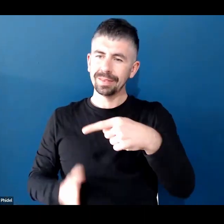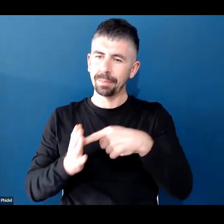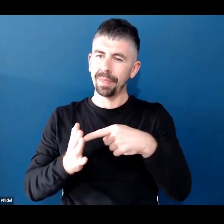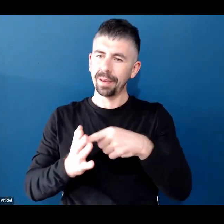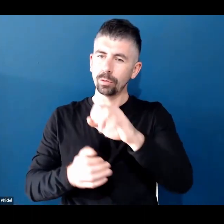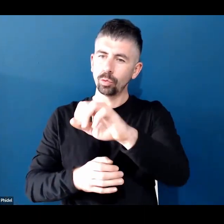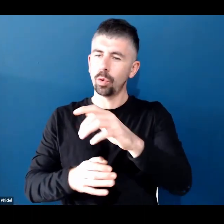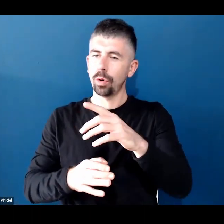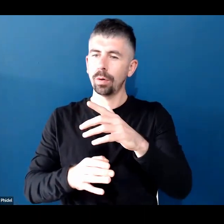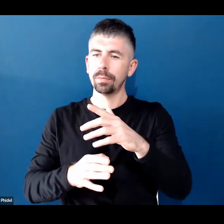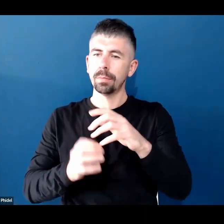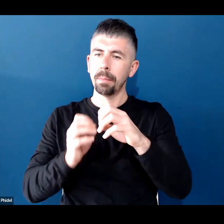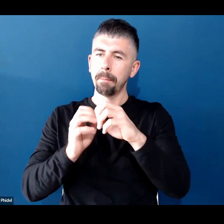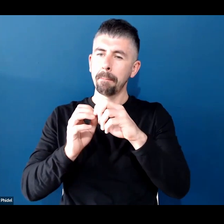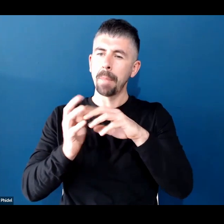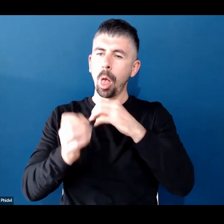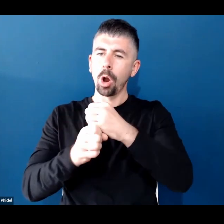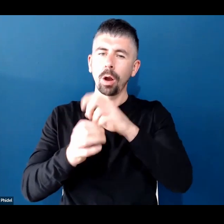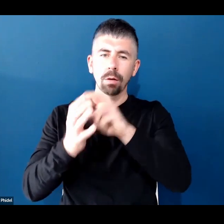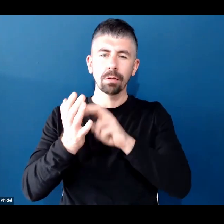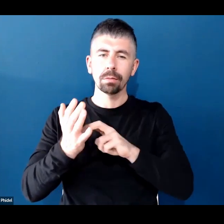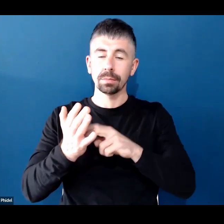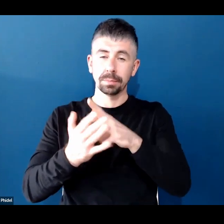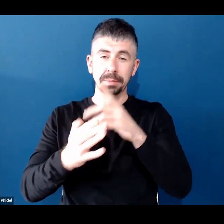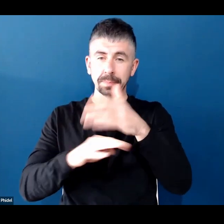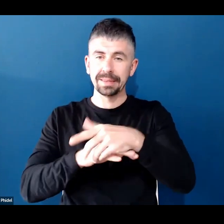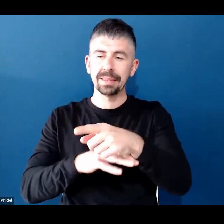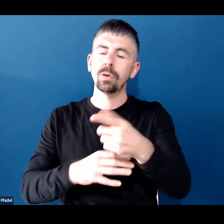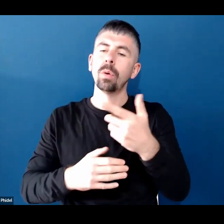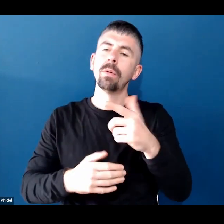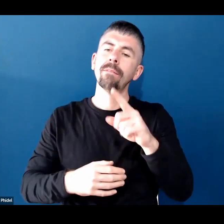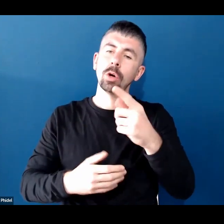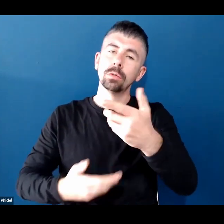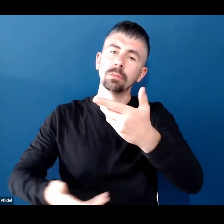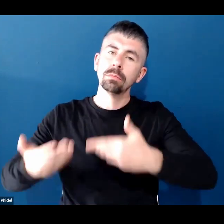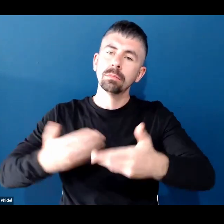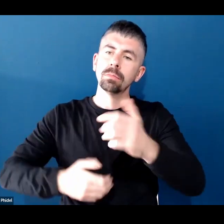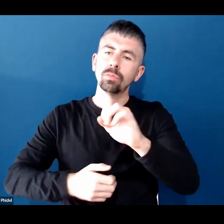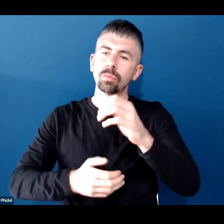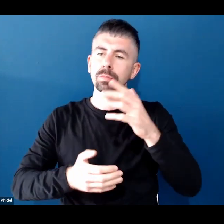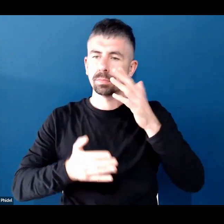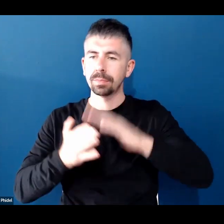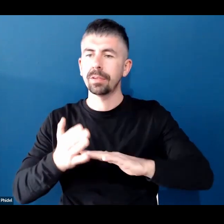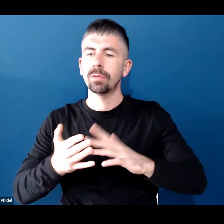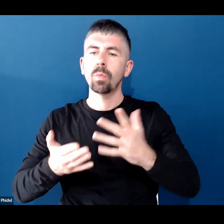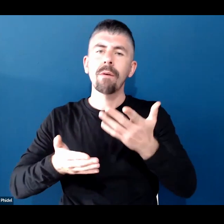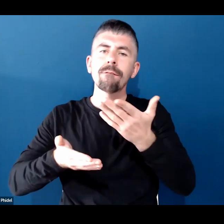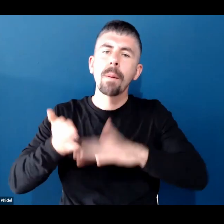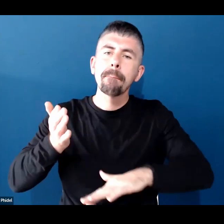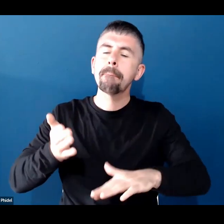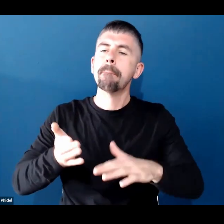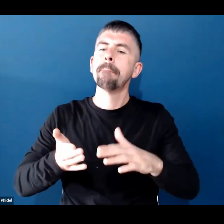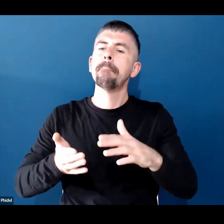blog and so many things. So, I mean, I guess just to start off, can you tell us about your origin story? I found so